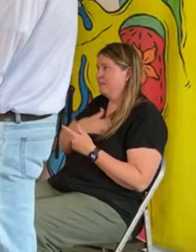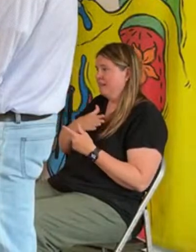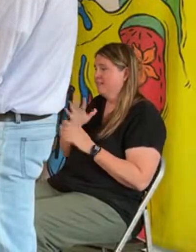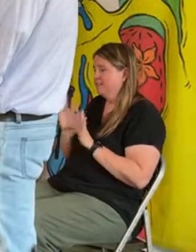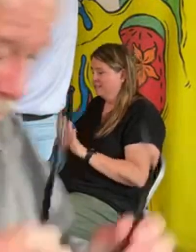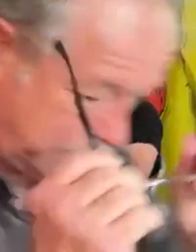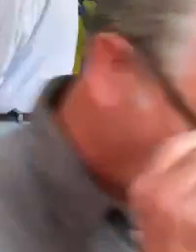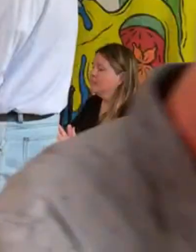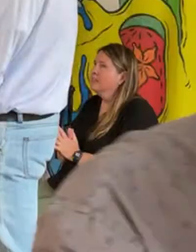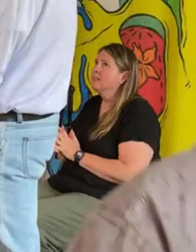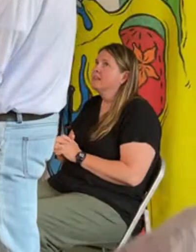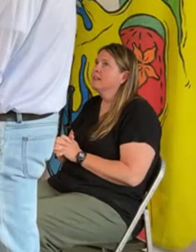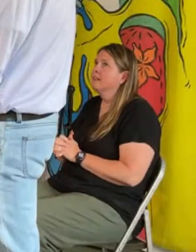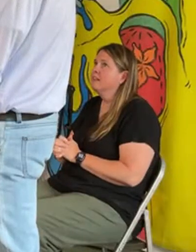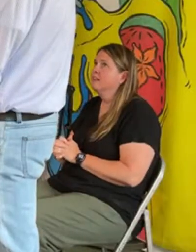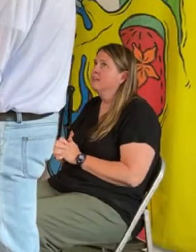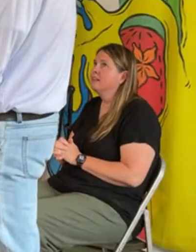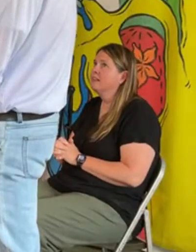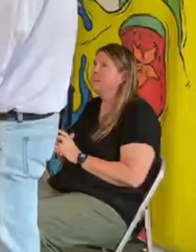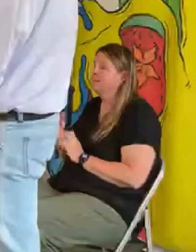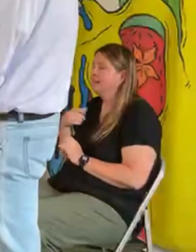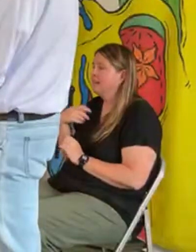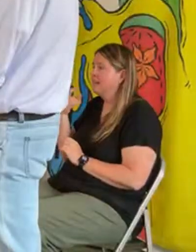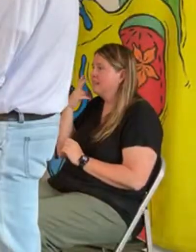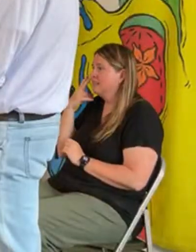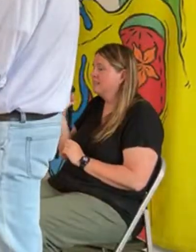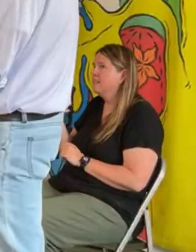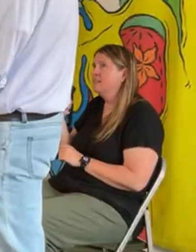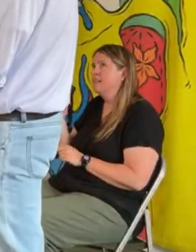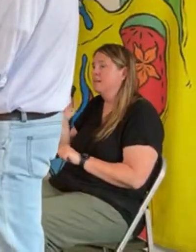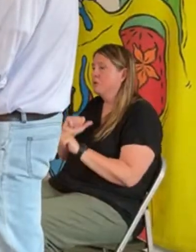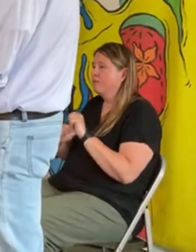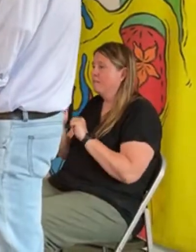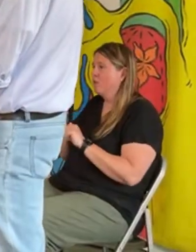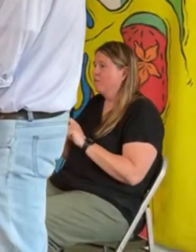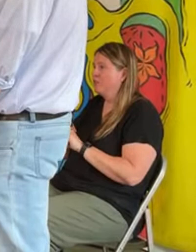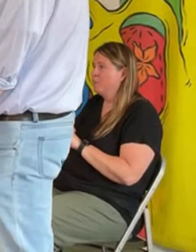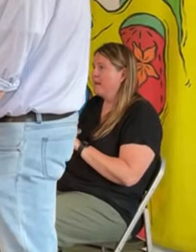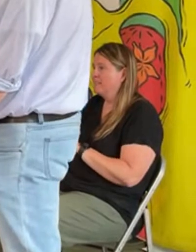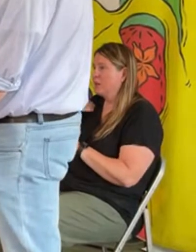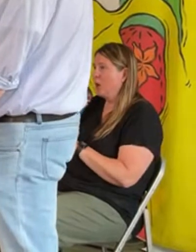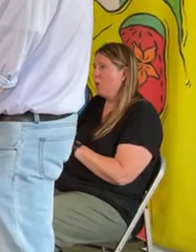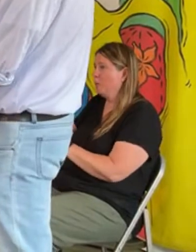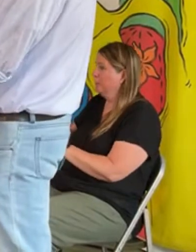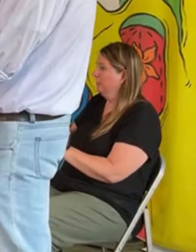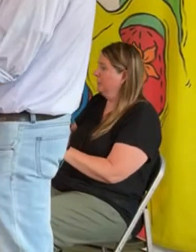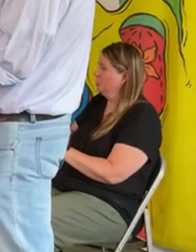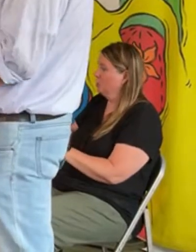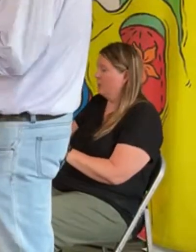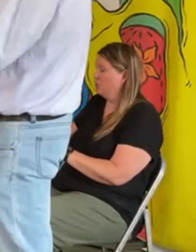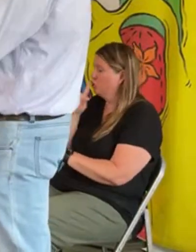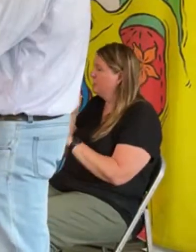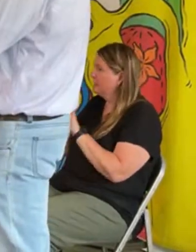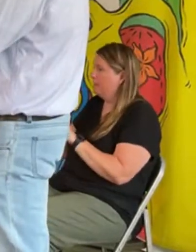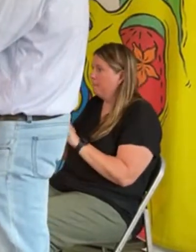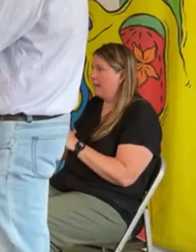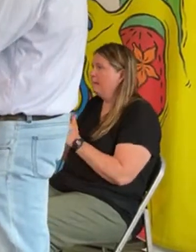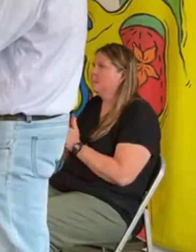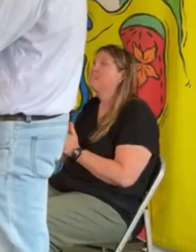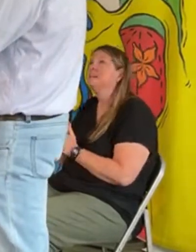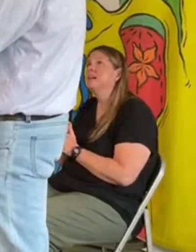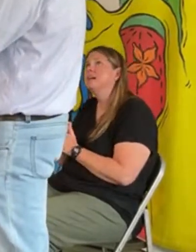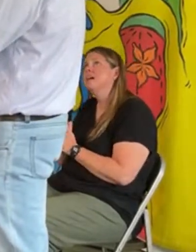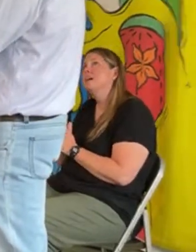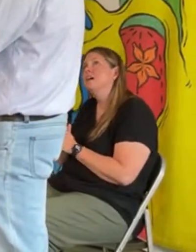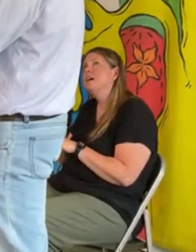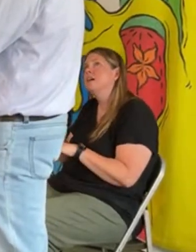Yeah. I saw you perform, a few months ago, and it was amazing. And of course, I'm very